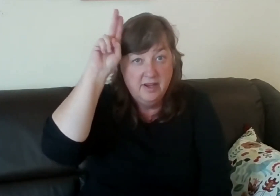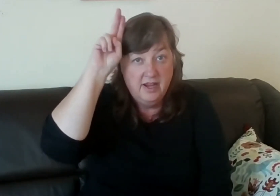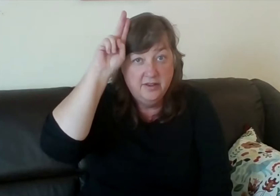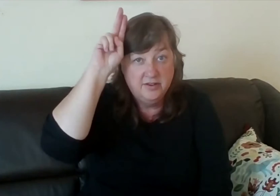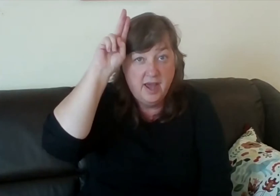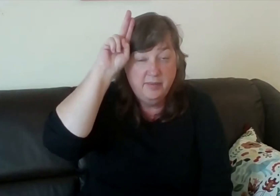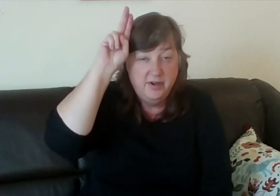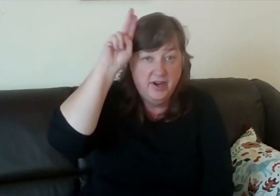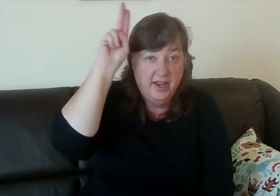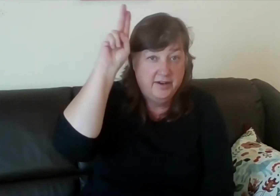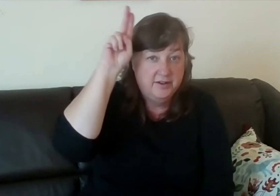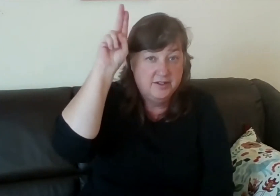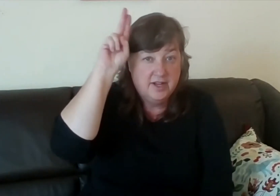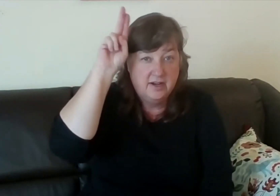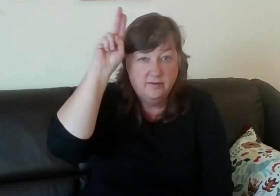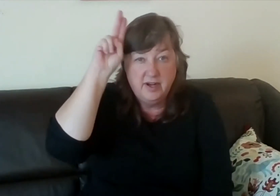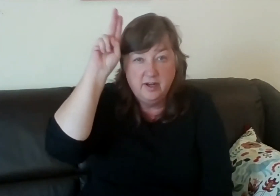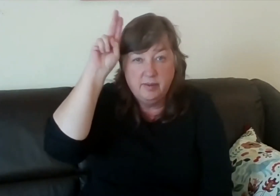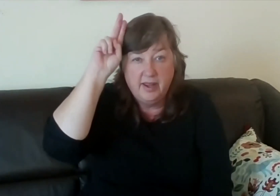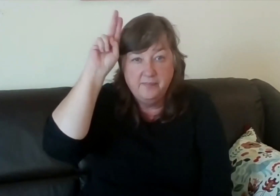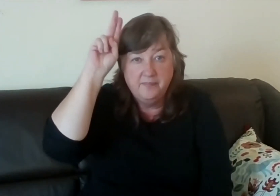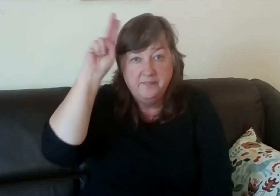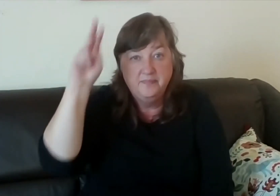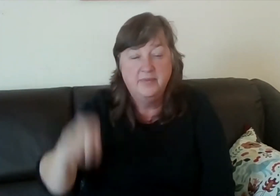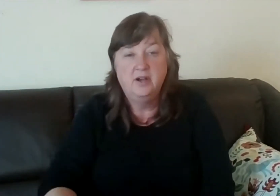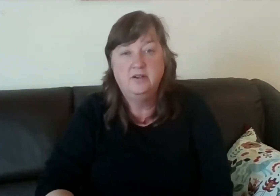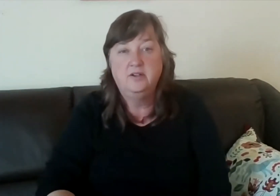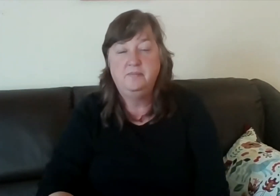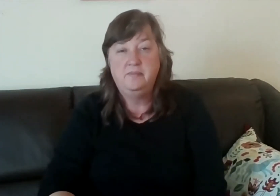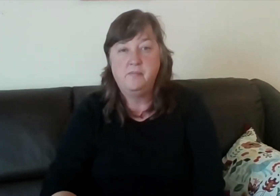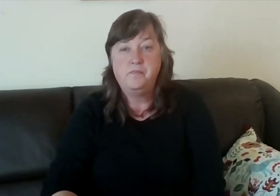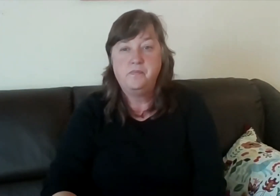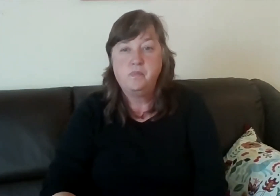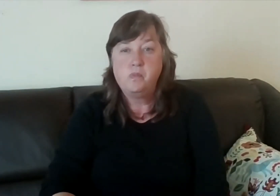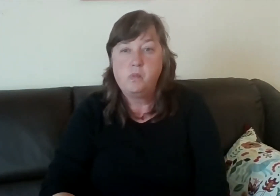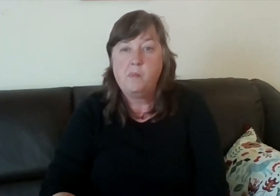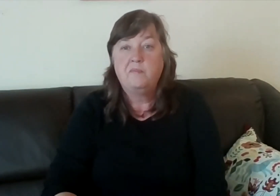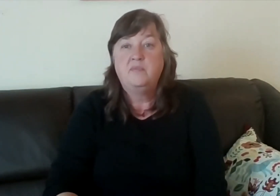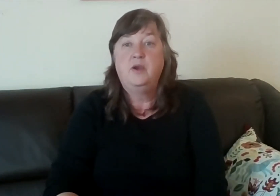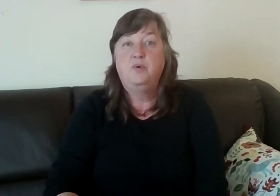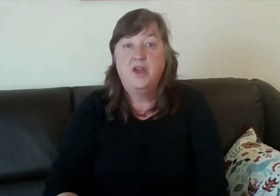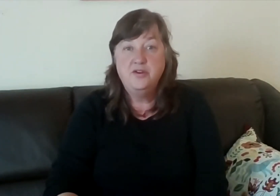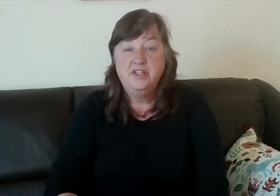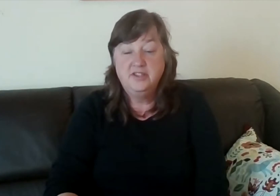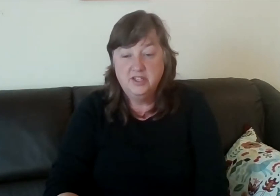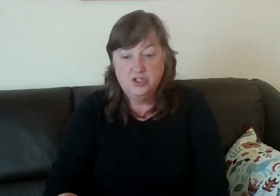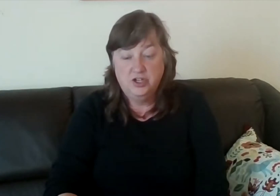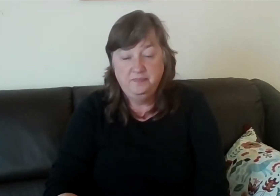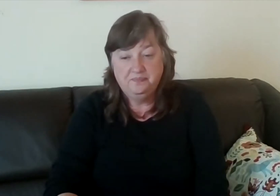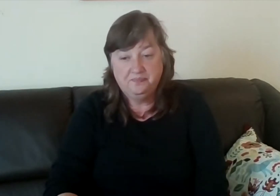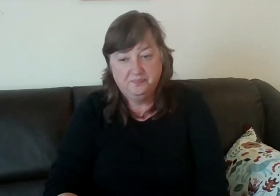Either tap in your head or just kind of right nearby. Uncle. Brother and sister.